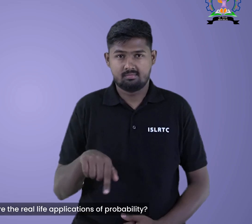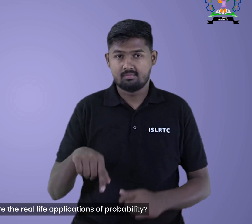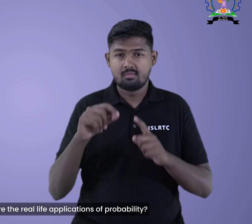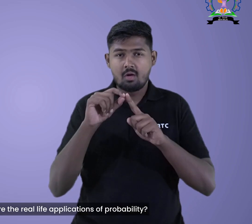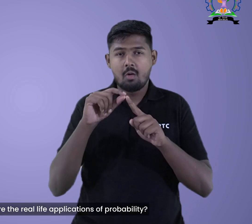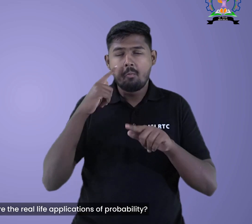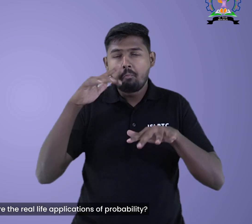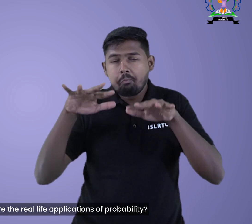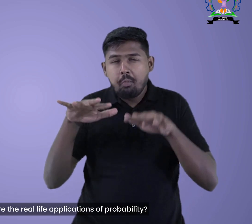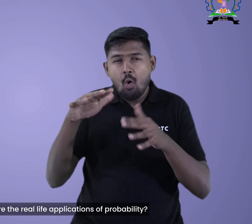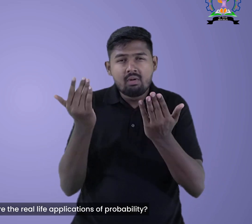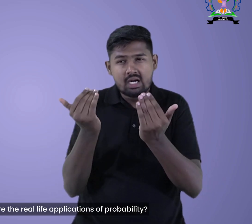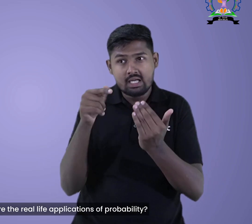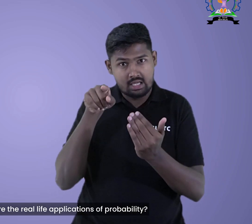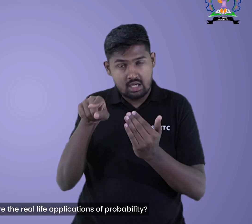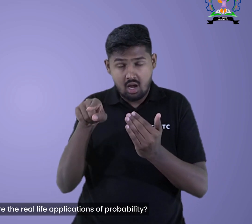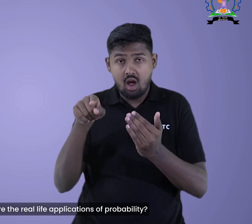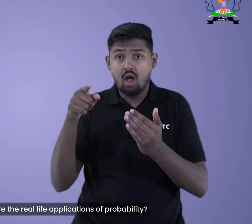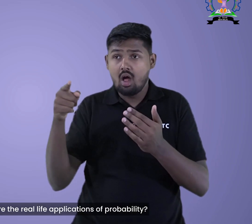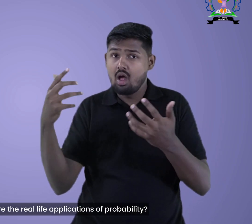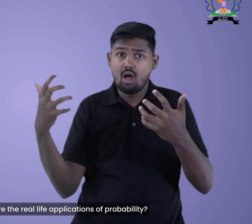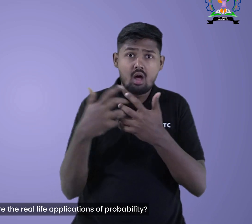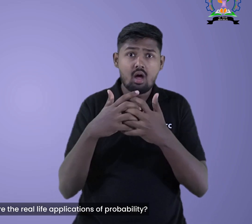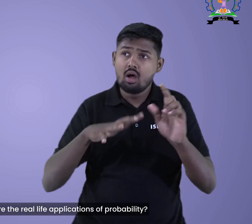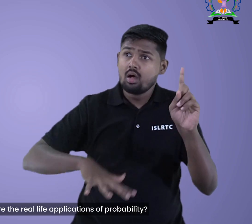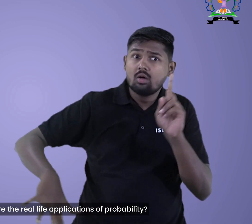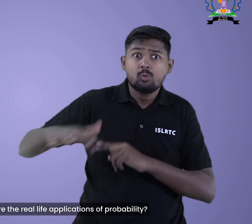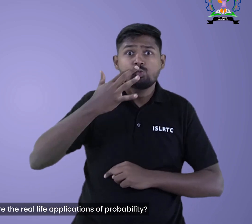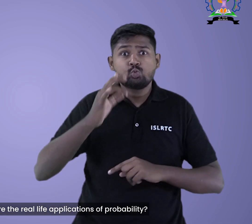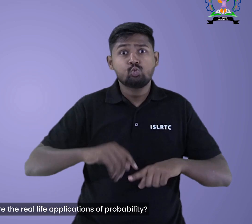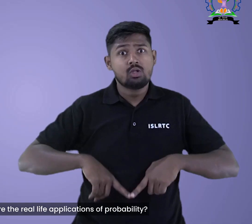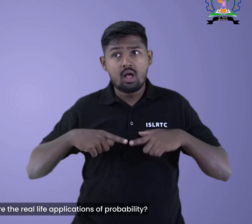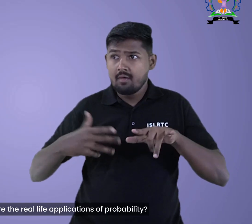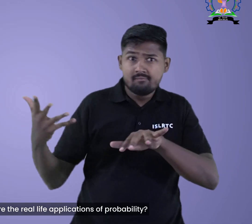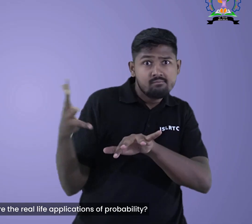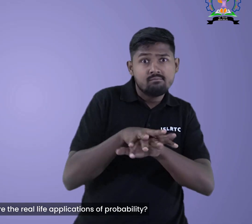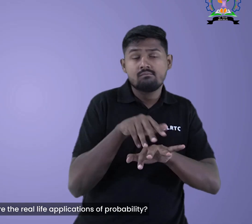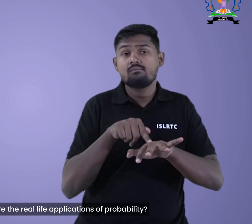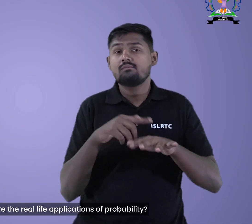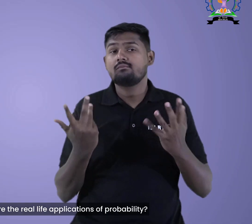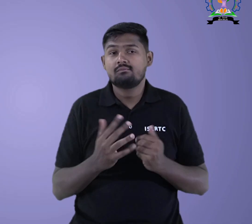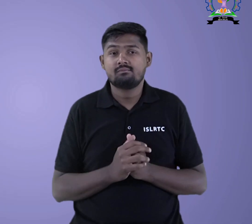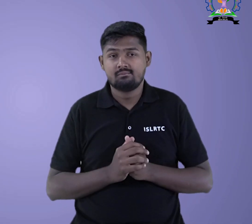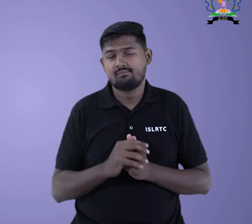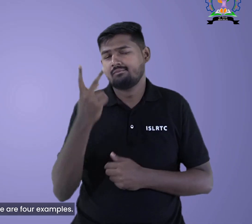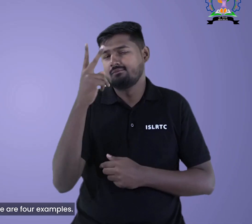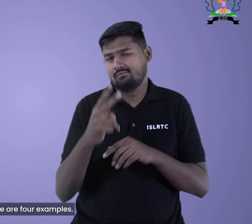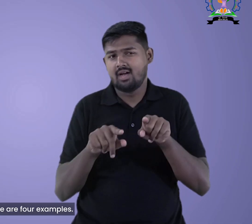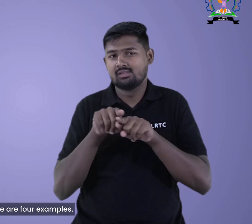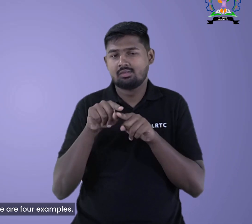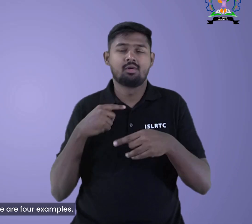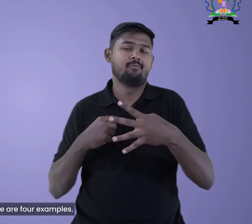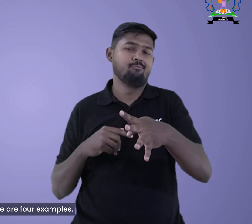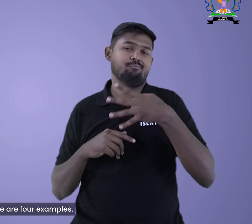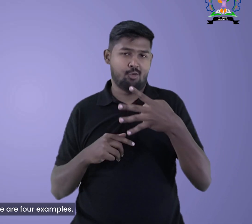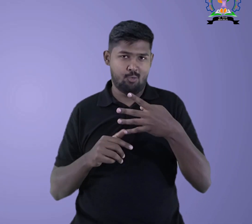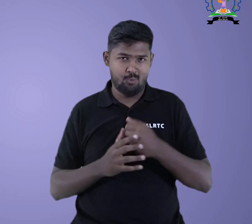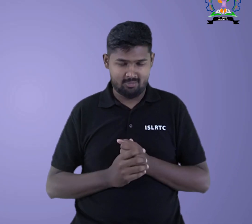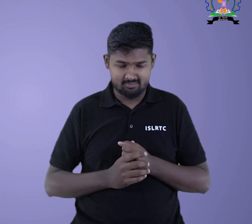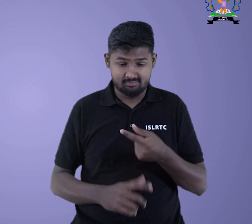Now, let's discuss what are the real-life applications of probability. There are 4 examples.